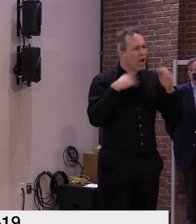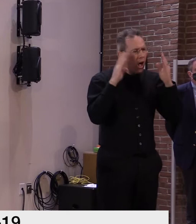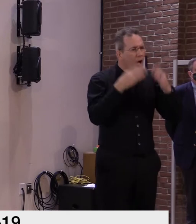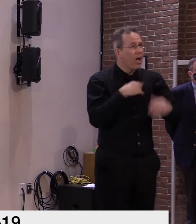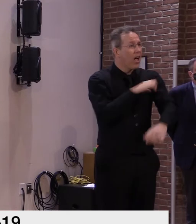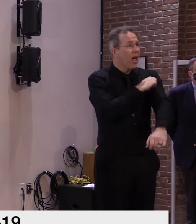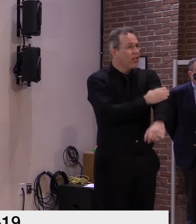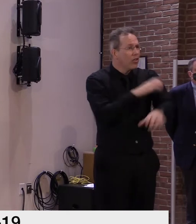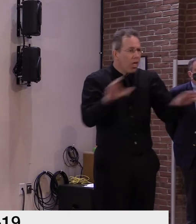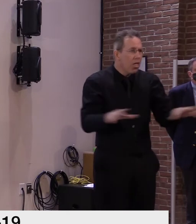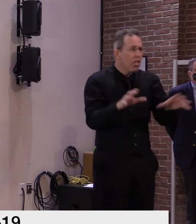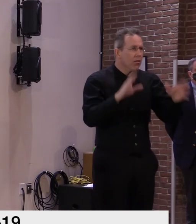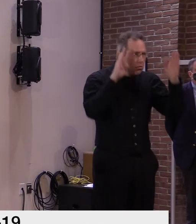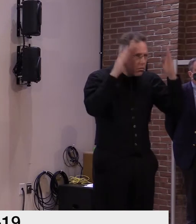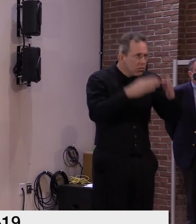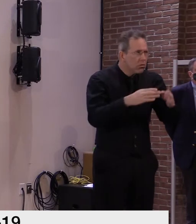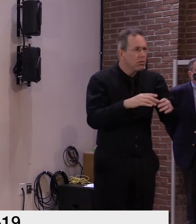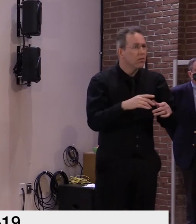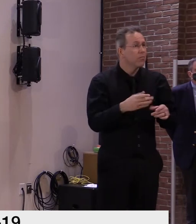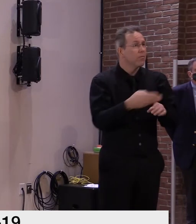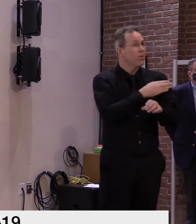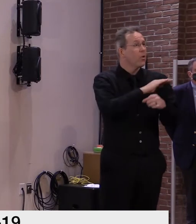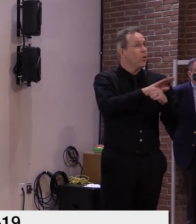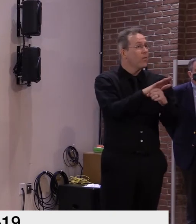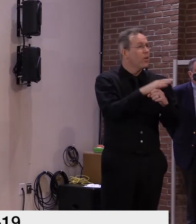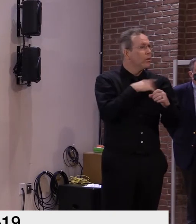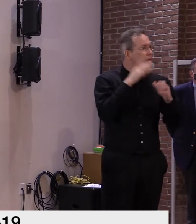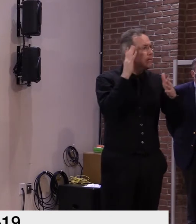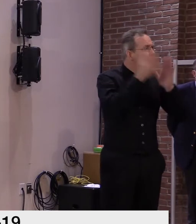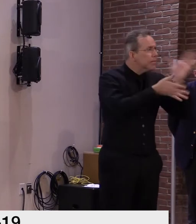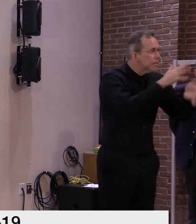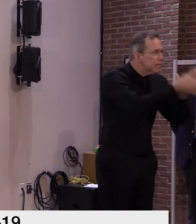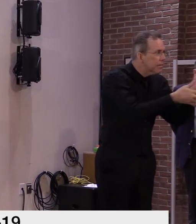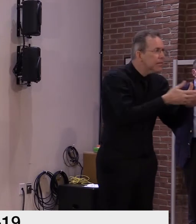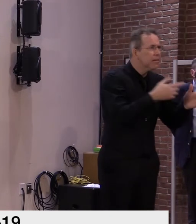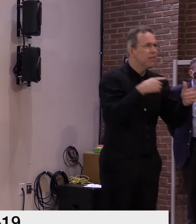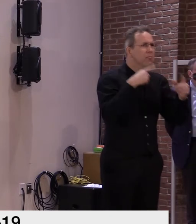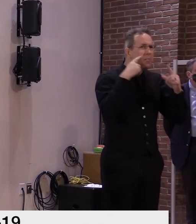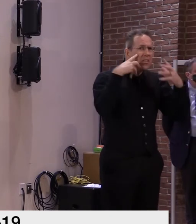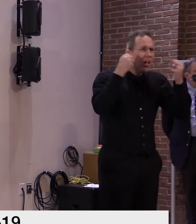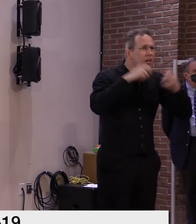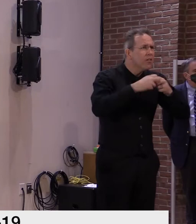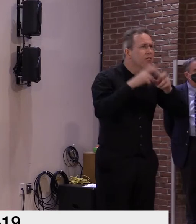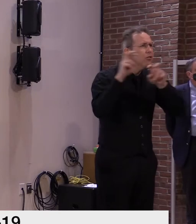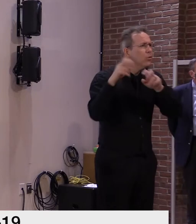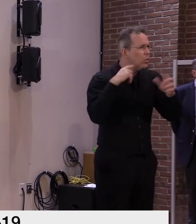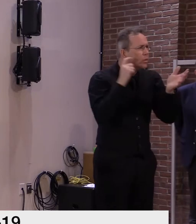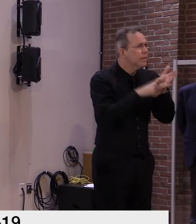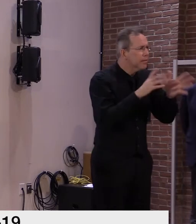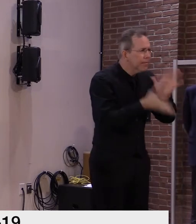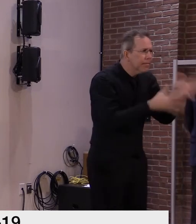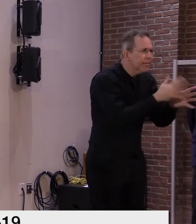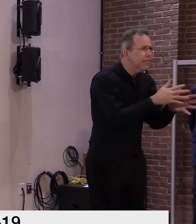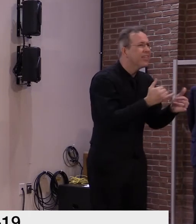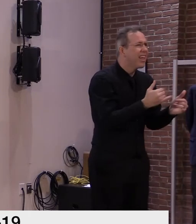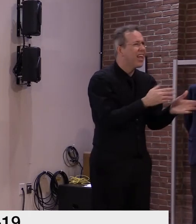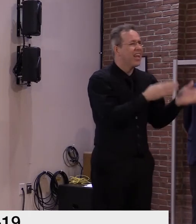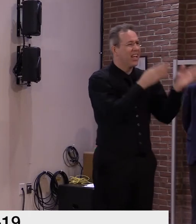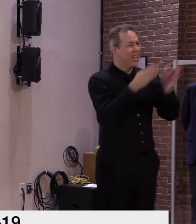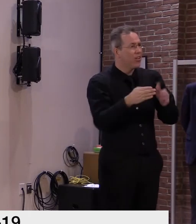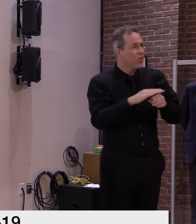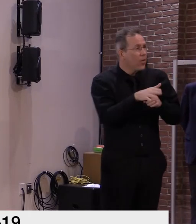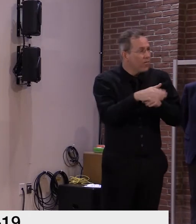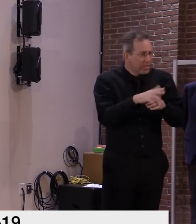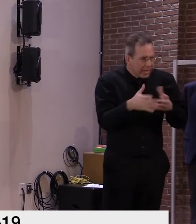were experiencing more serious and persistent mental health challenges, really ensure that they have the targeted resources that they need,